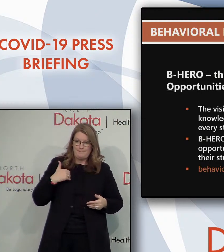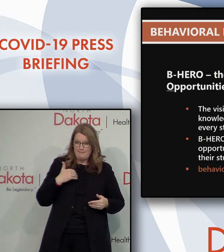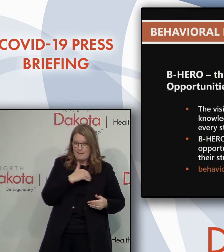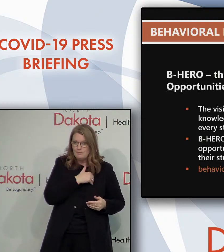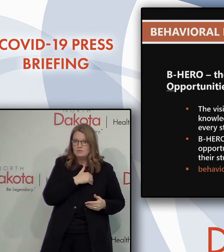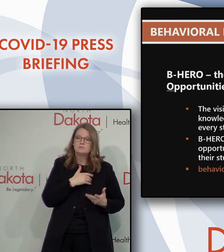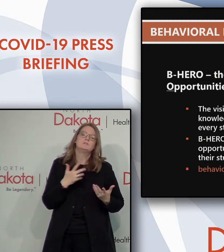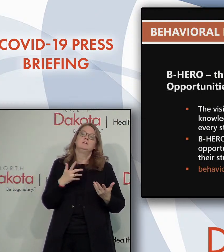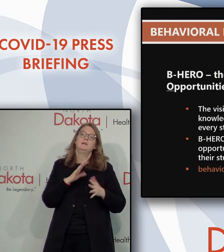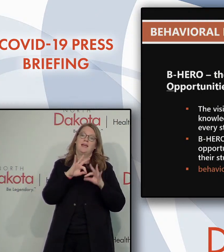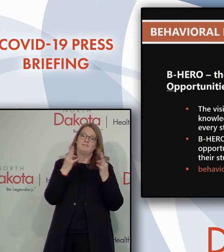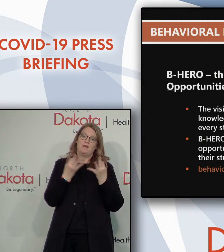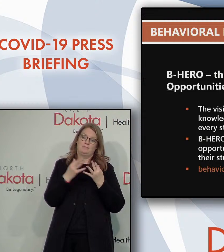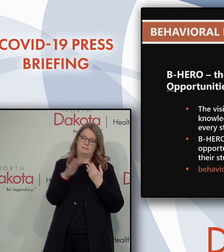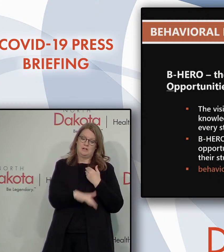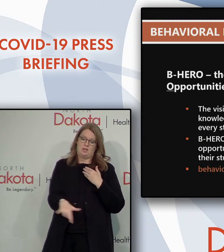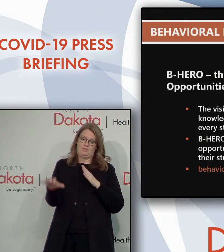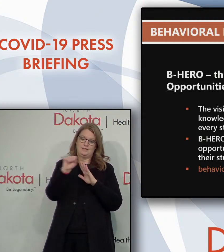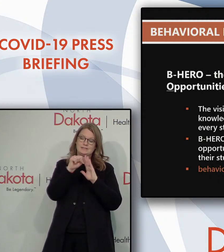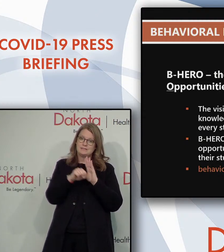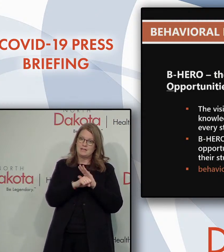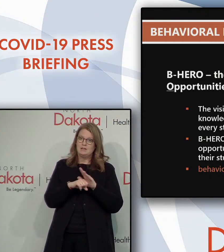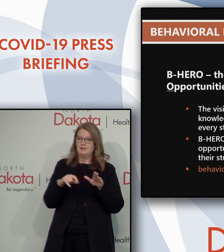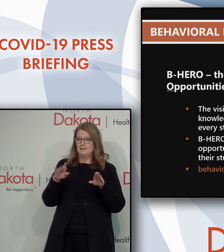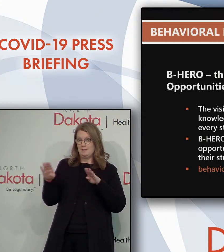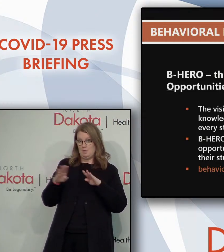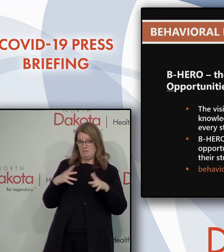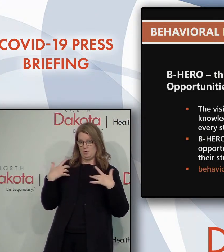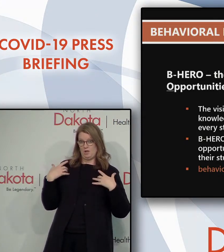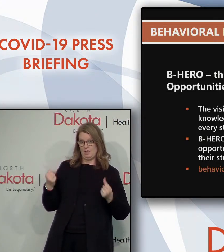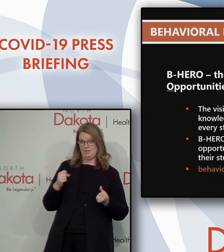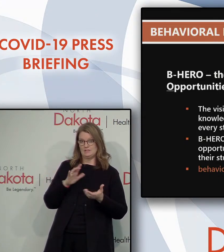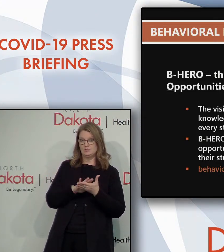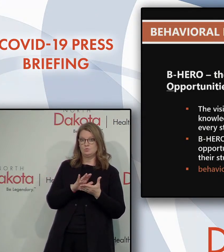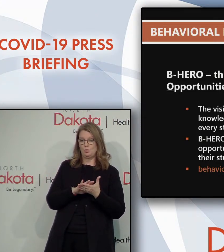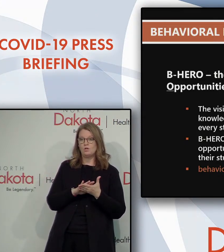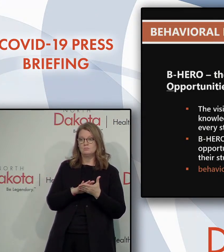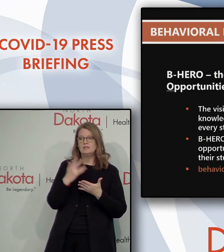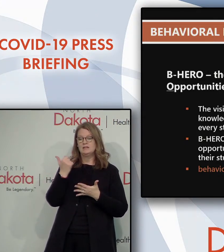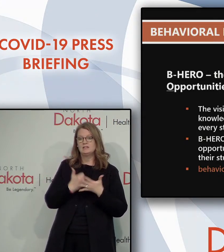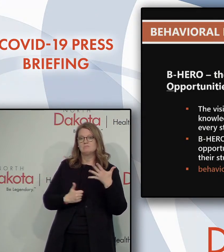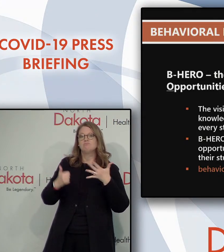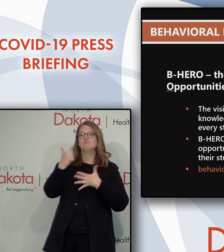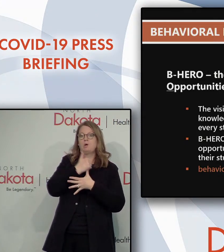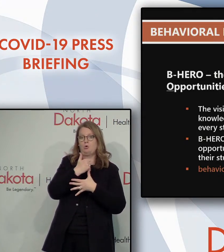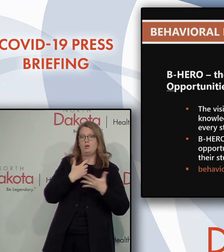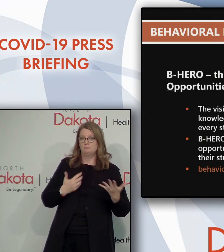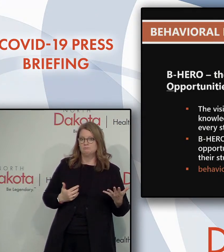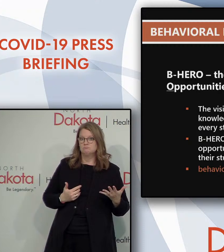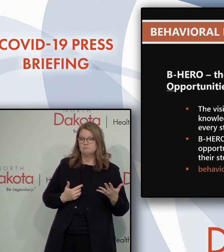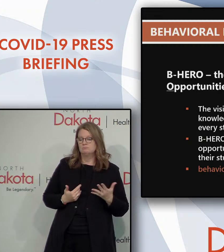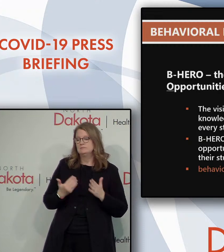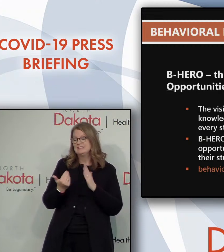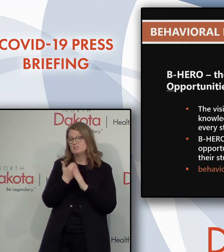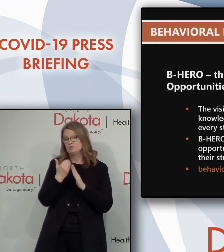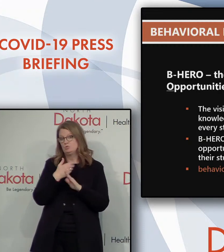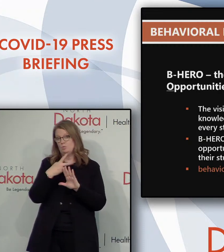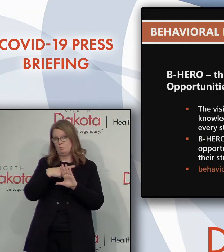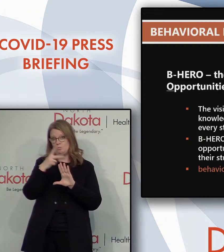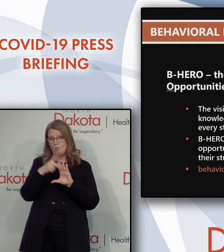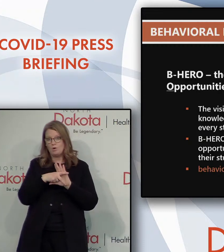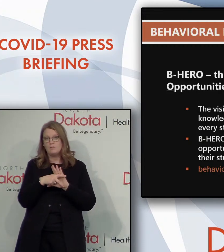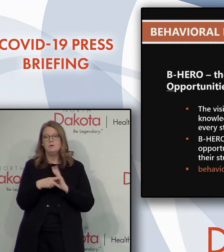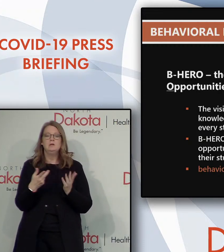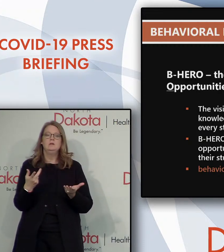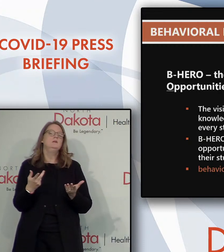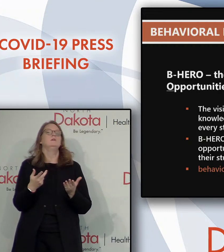our state over the past 3 years that behavioral health in schools is a top priority. This is a great new program, and you can find out more